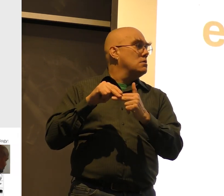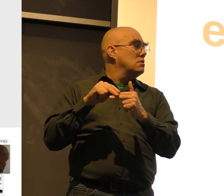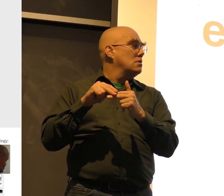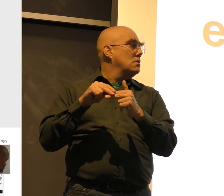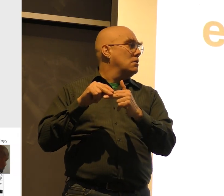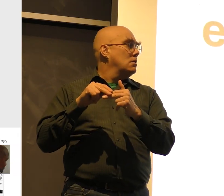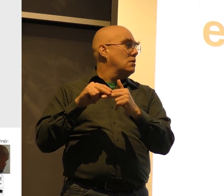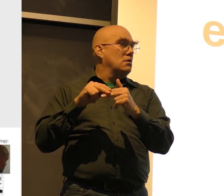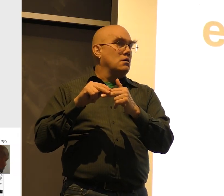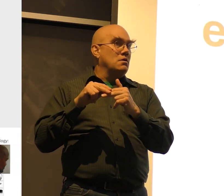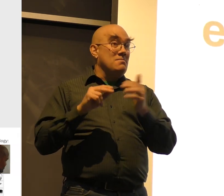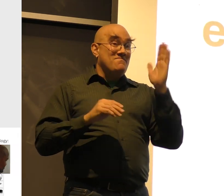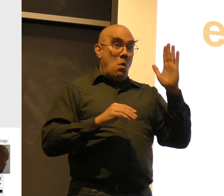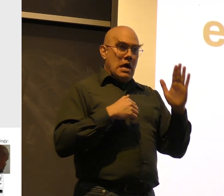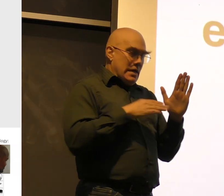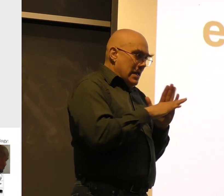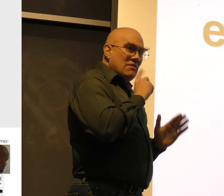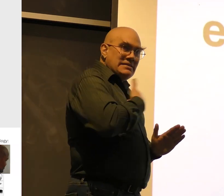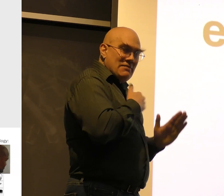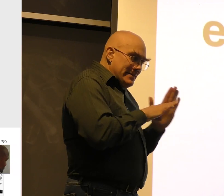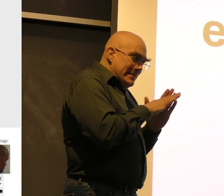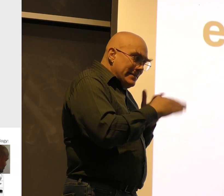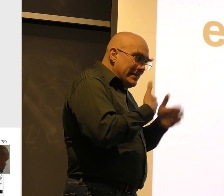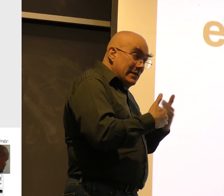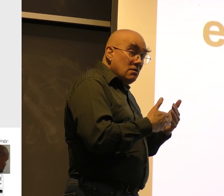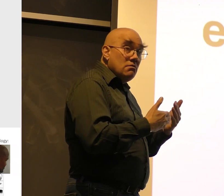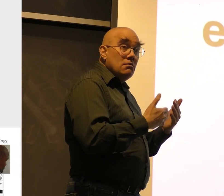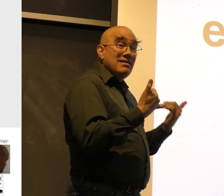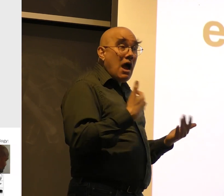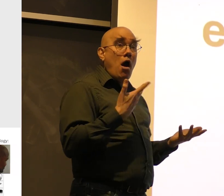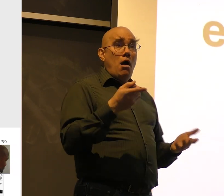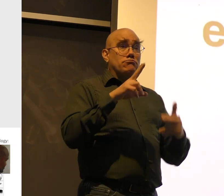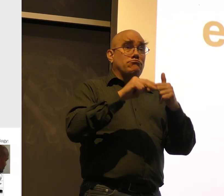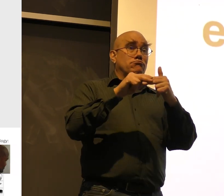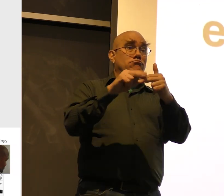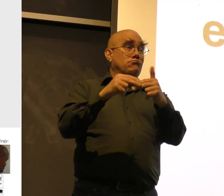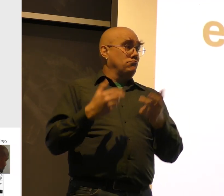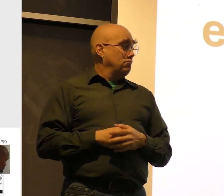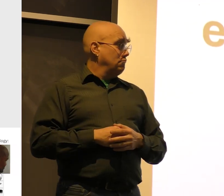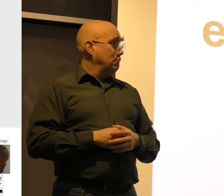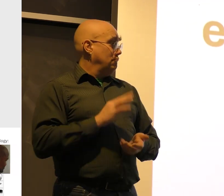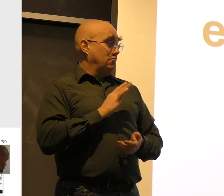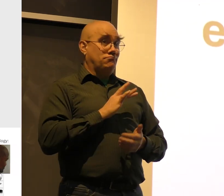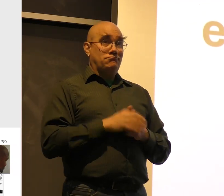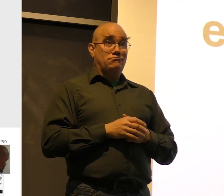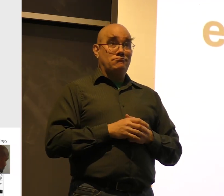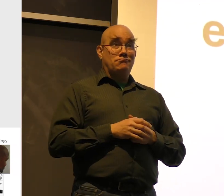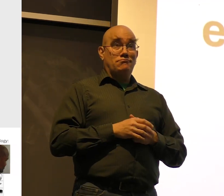or people in general, but it has been very useful for deaf people. And on my own, I would have to develop things, and now I can just share what other people